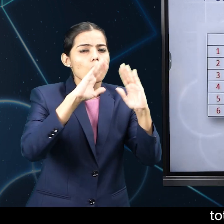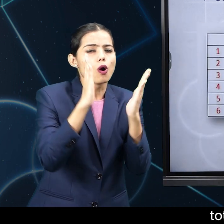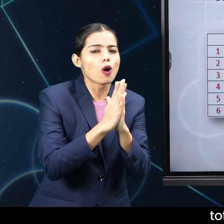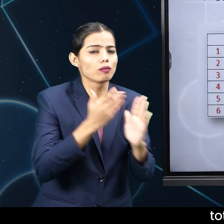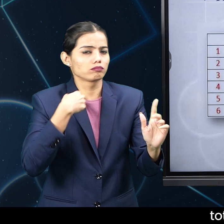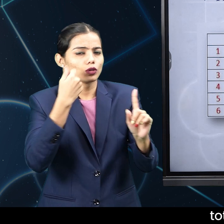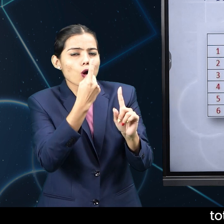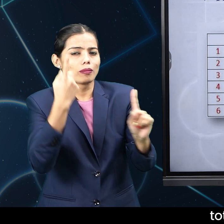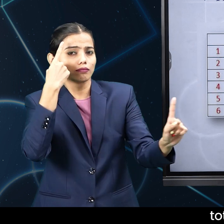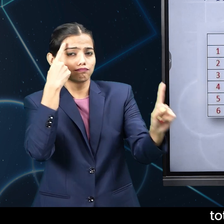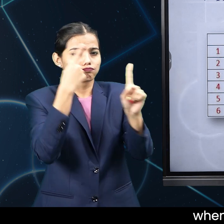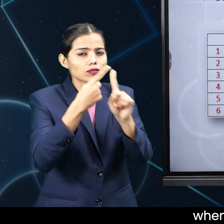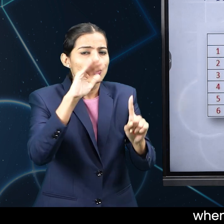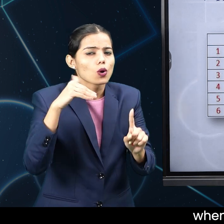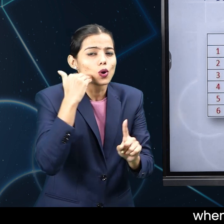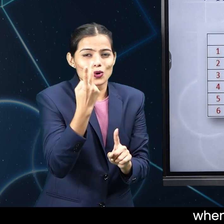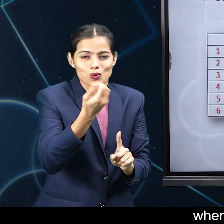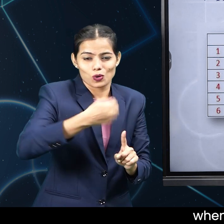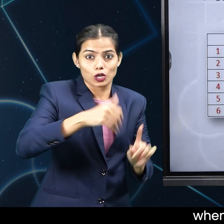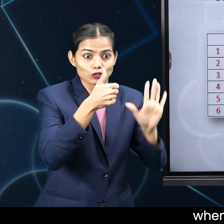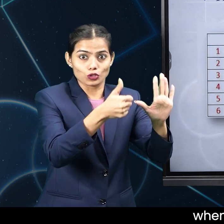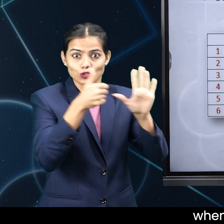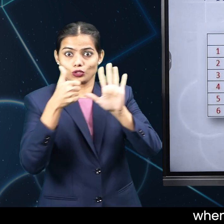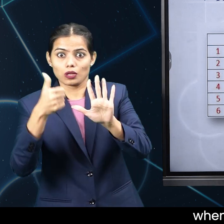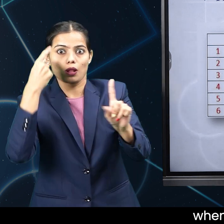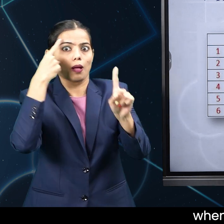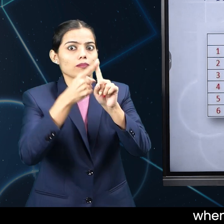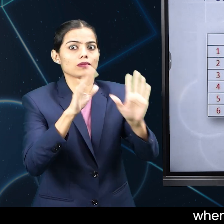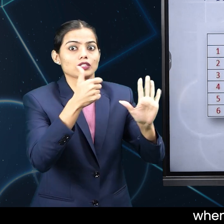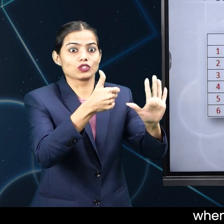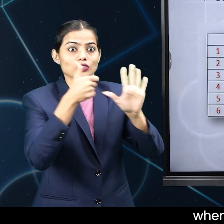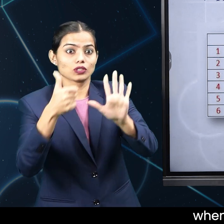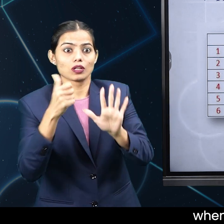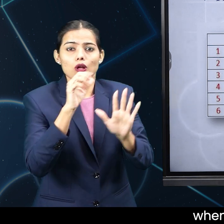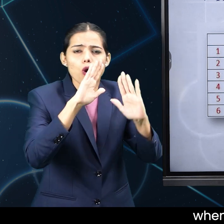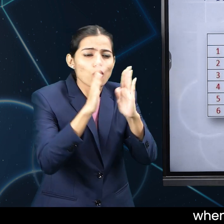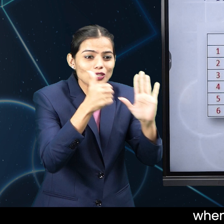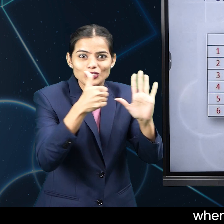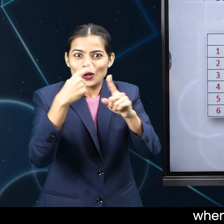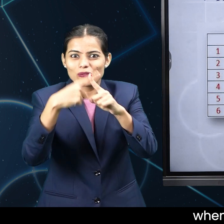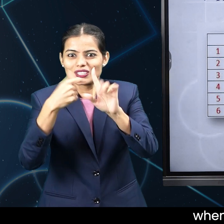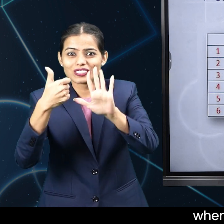Total number of outcomes when 2 dice rolled is equal to 6 into 6 is equal to